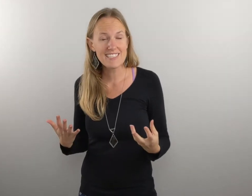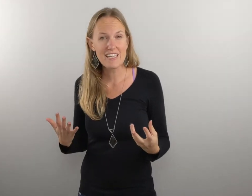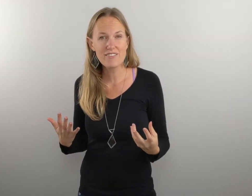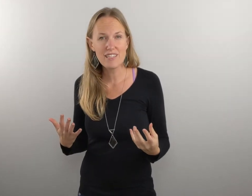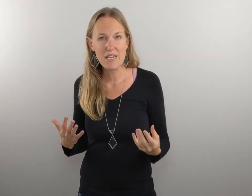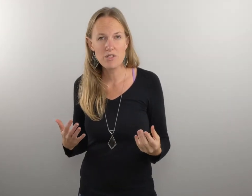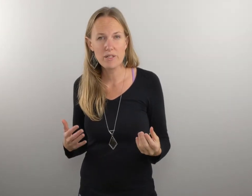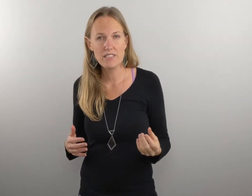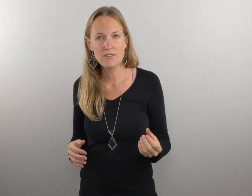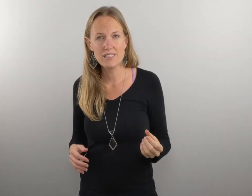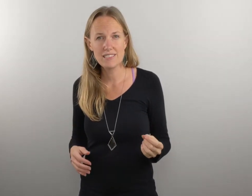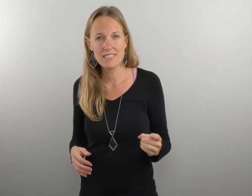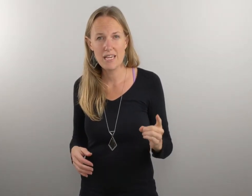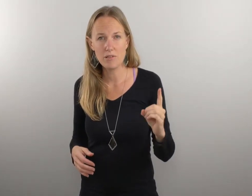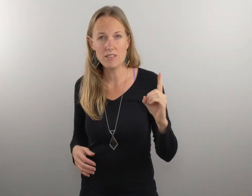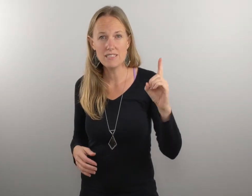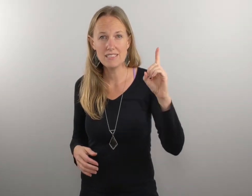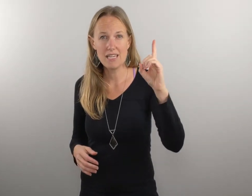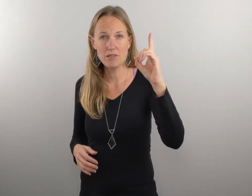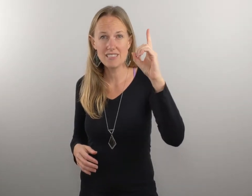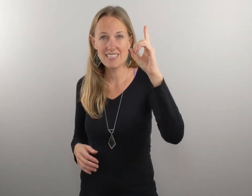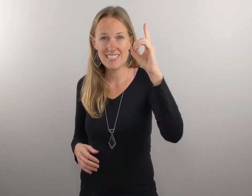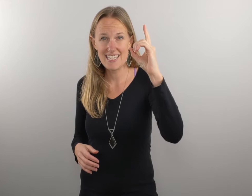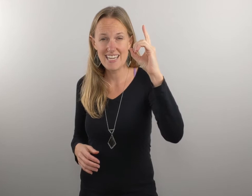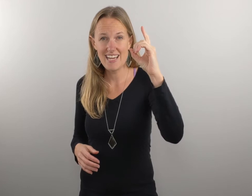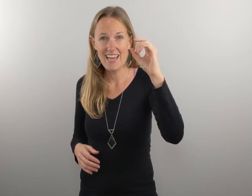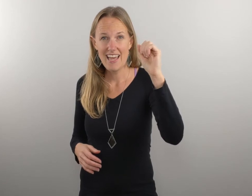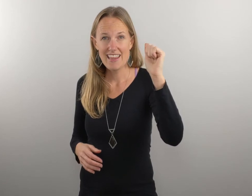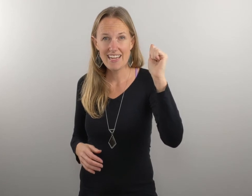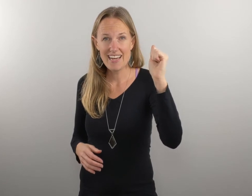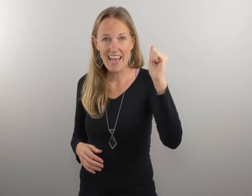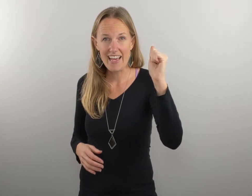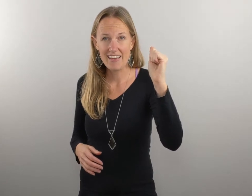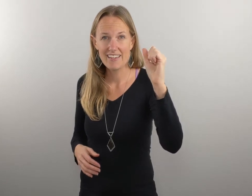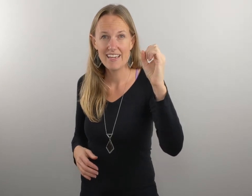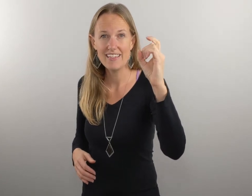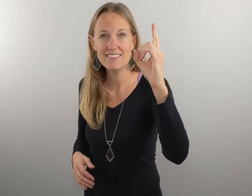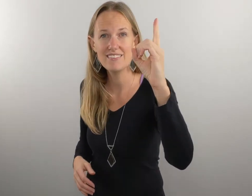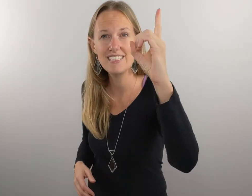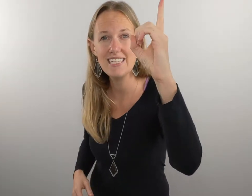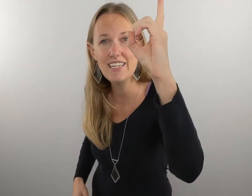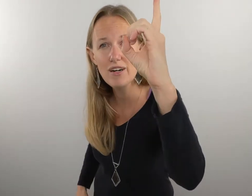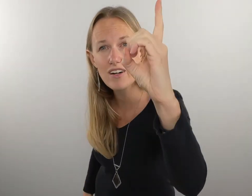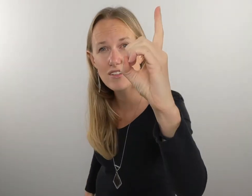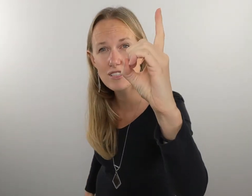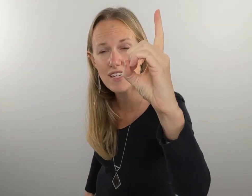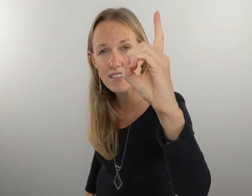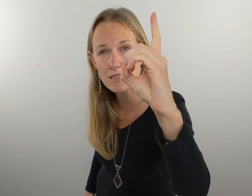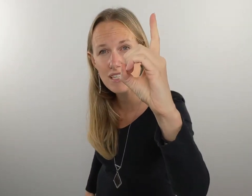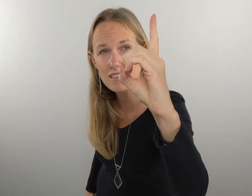for lame, so we're gonna do disabled, and disabled is a D, then an A. Okay, so D, you have all those fingers making a circle